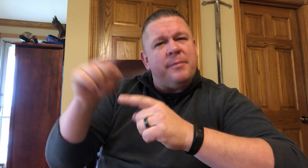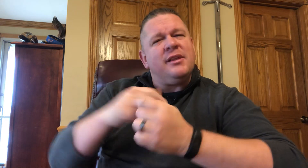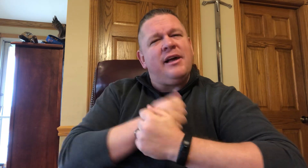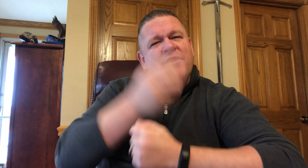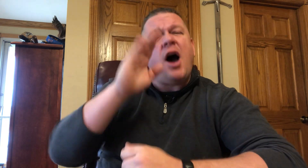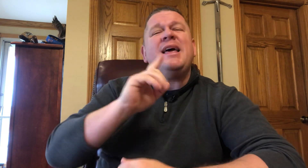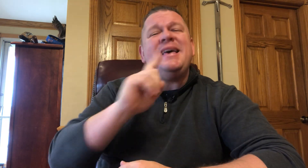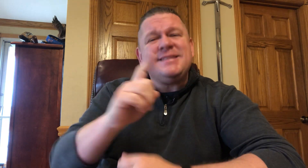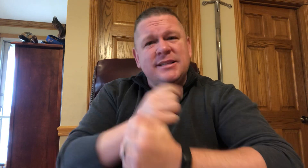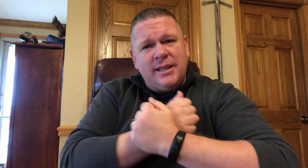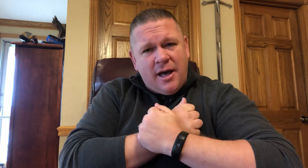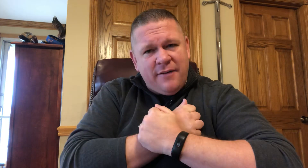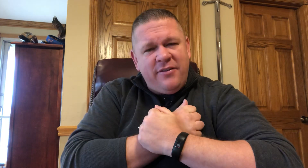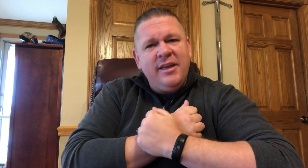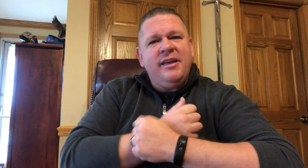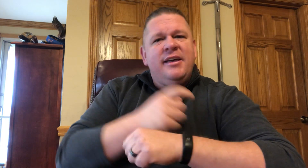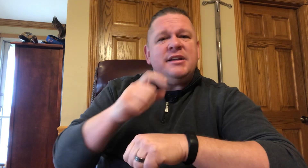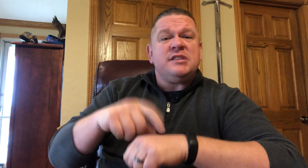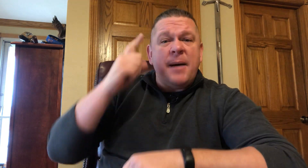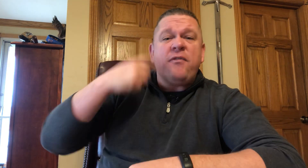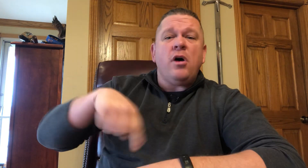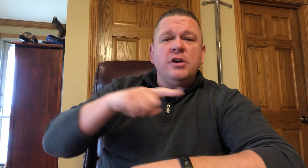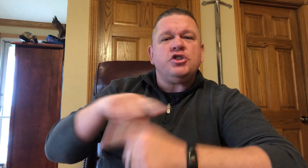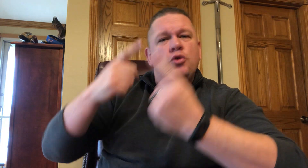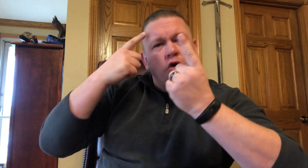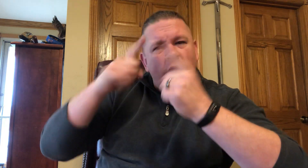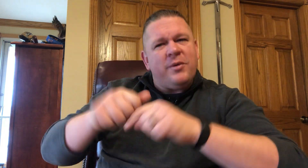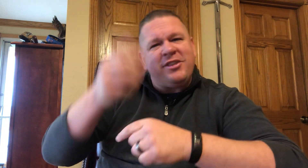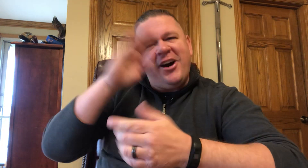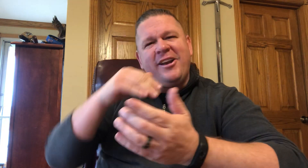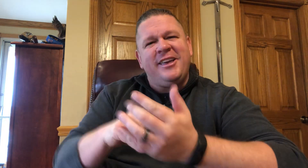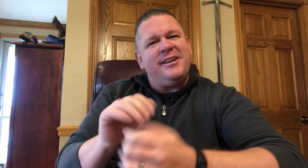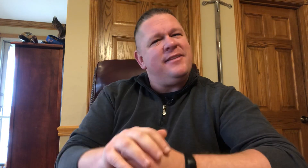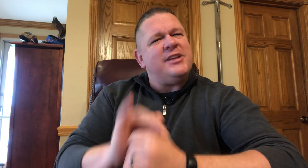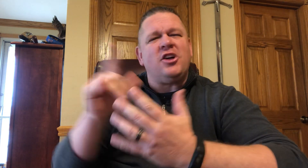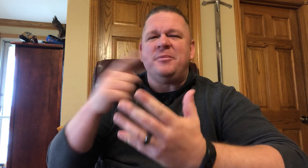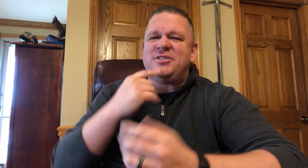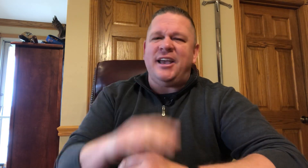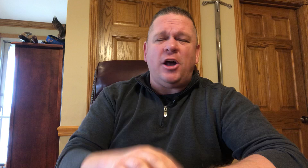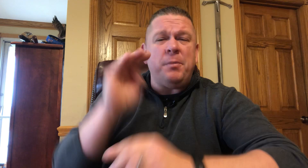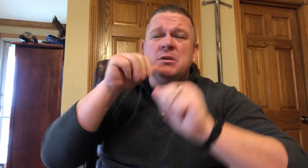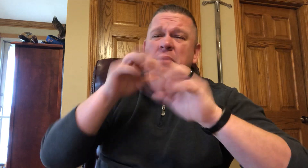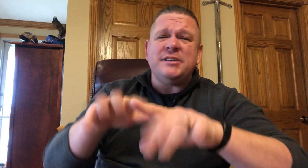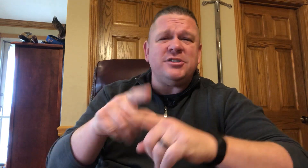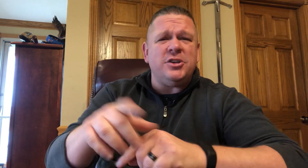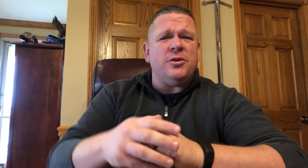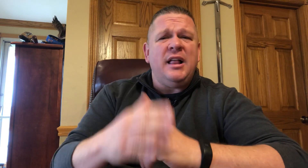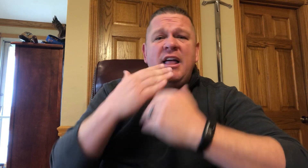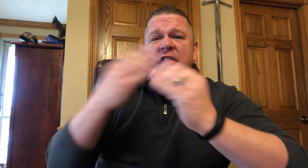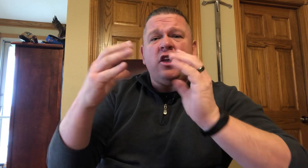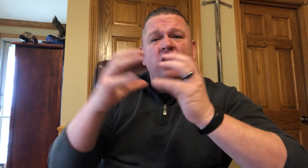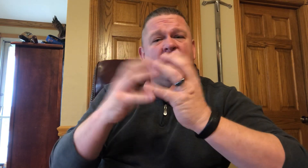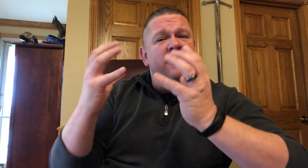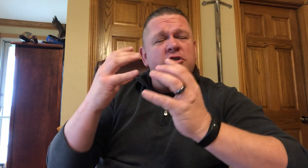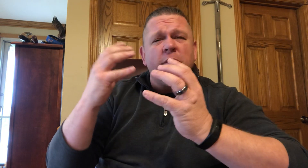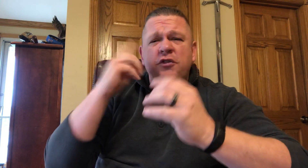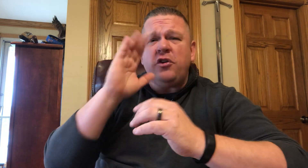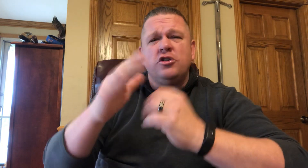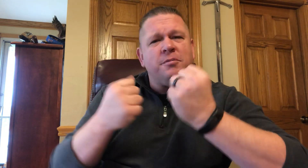love. God is love. And it's time for us to agree with God again. That's all I'm saying. I hope it's a blessing to you. Thank you again so much for your support